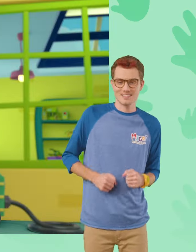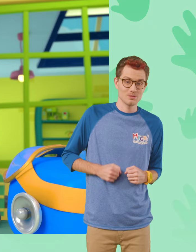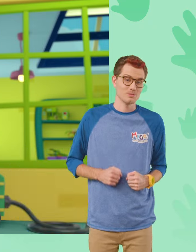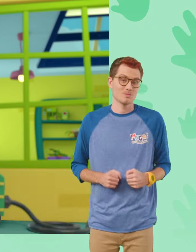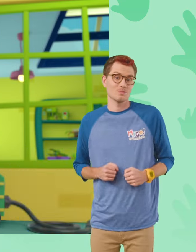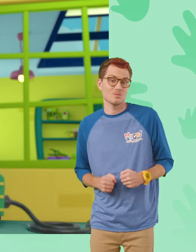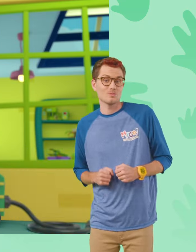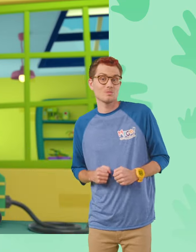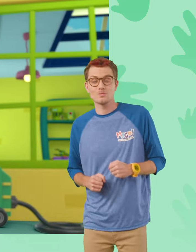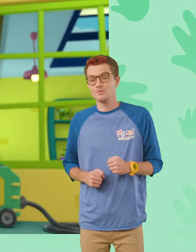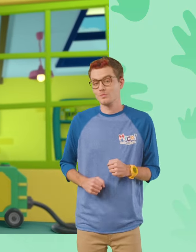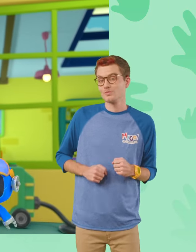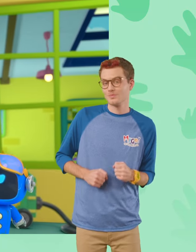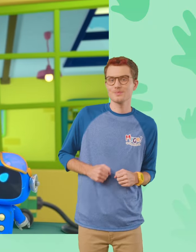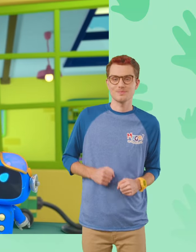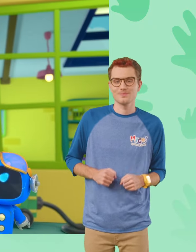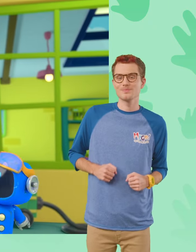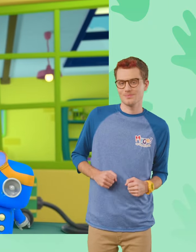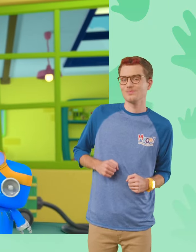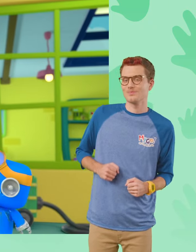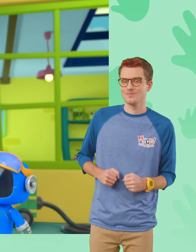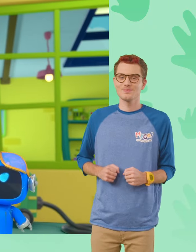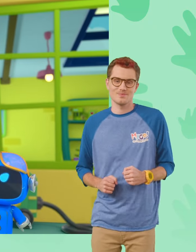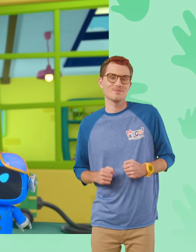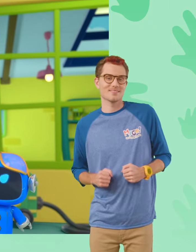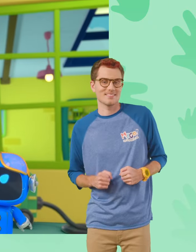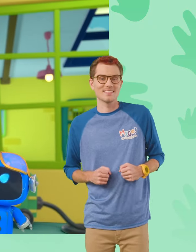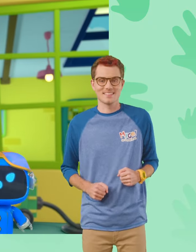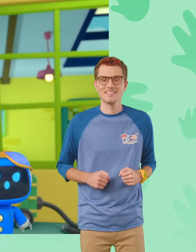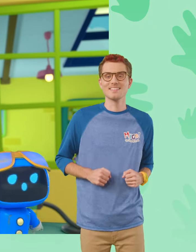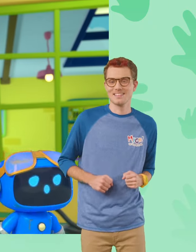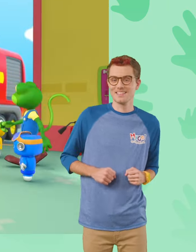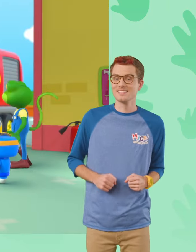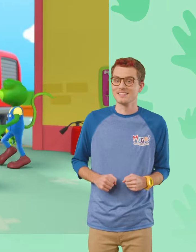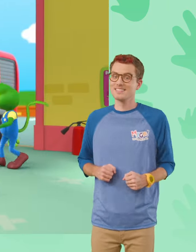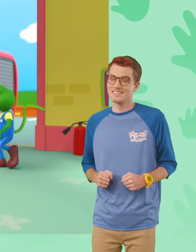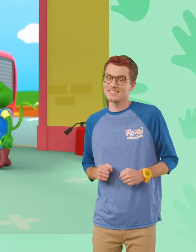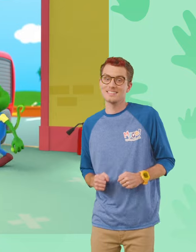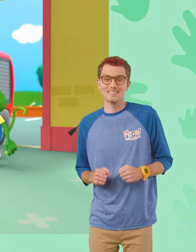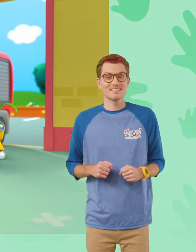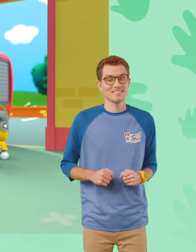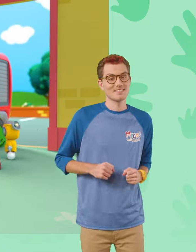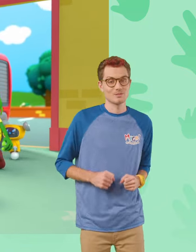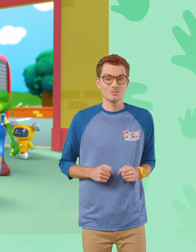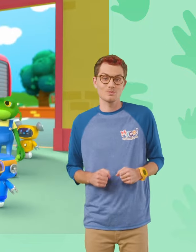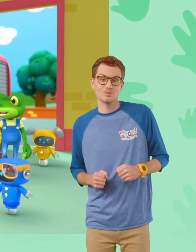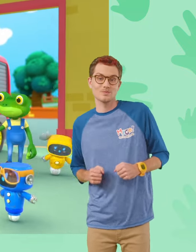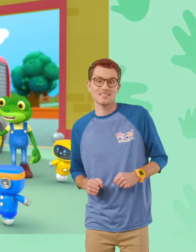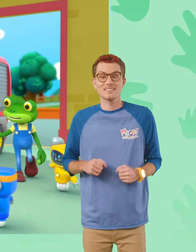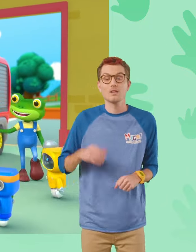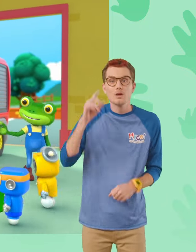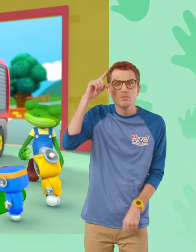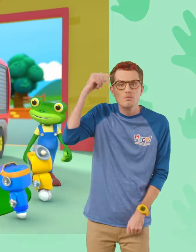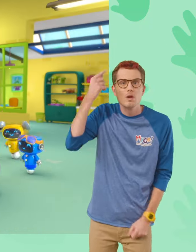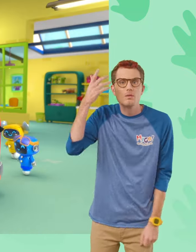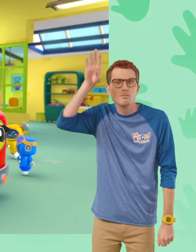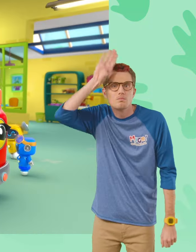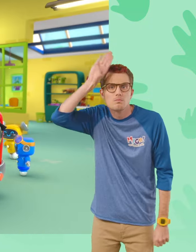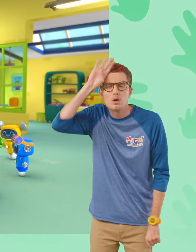What? Fiona Fire